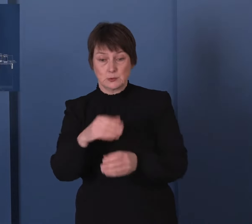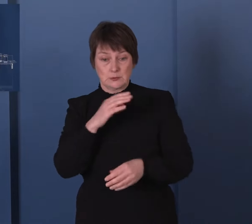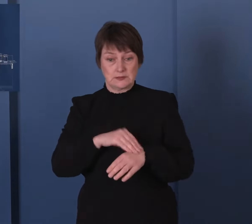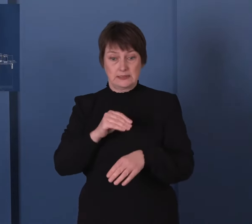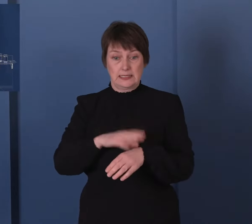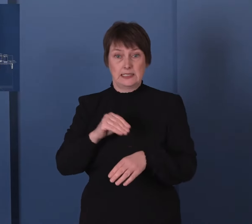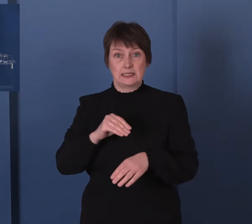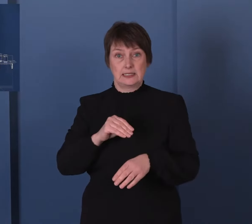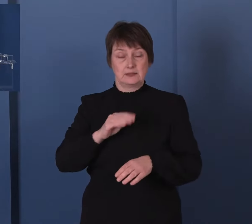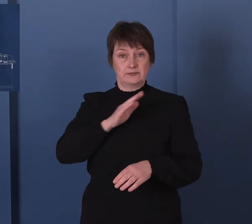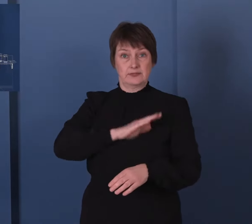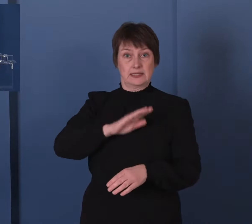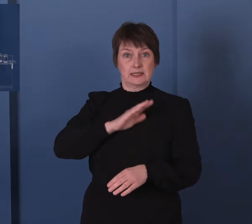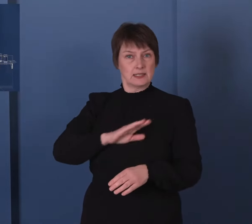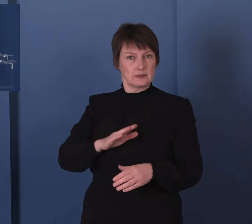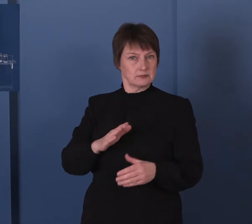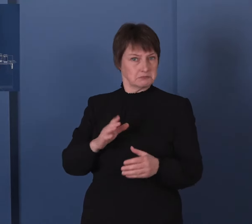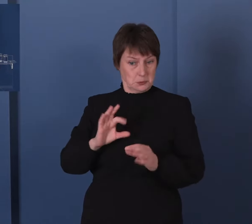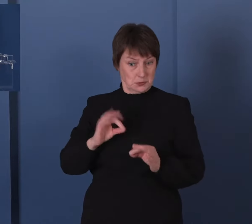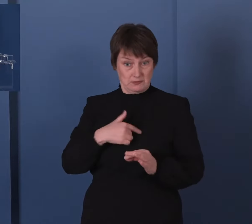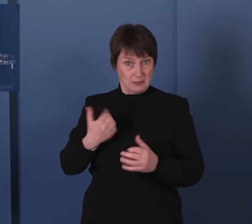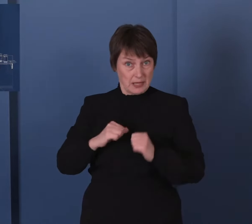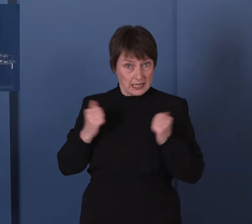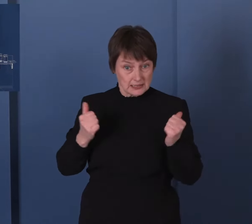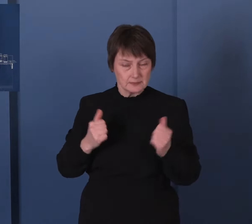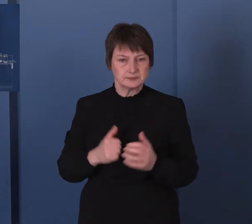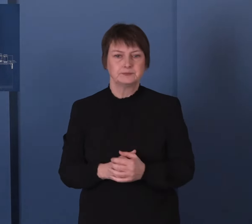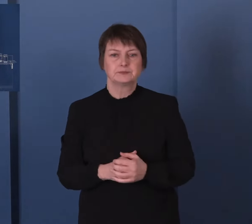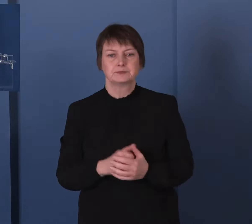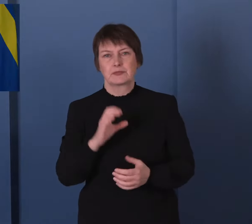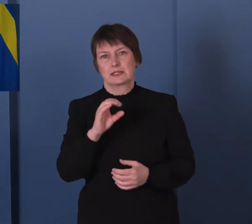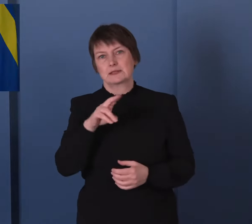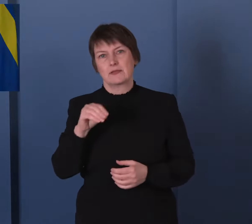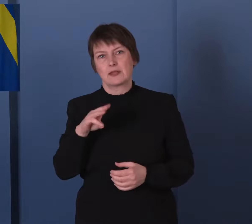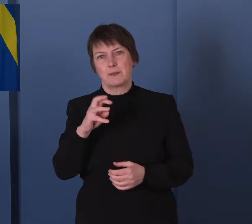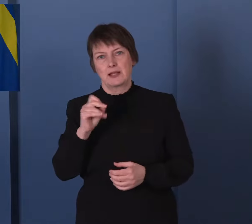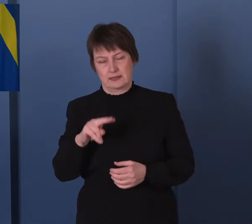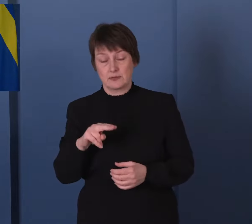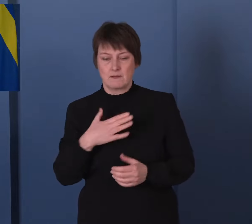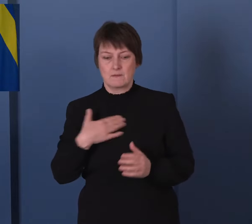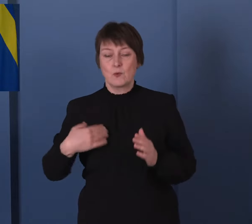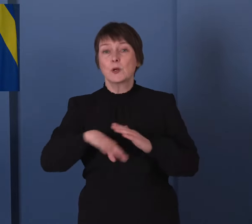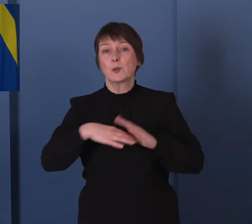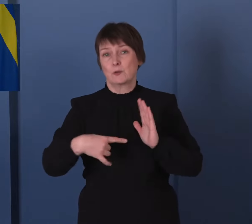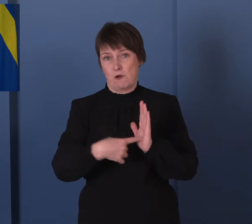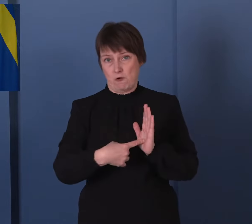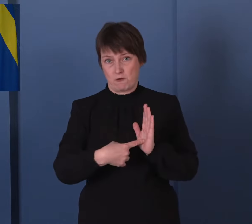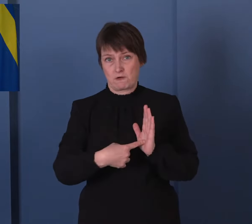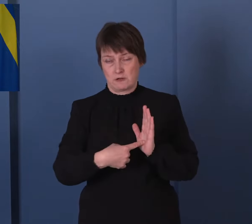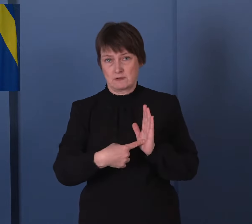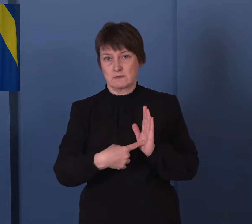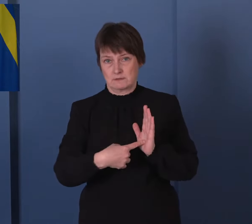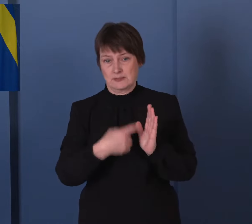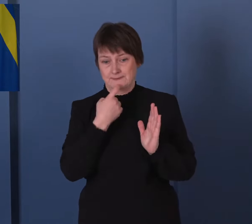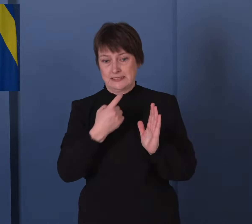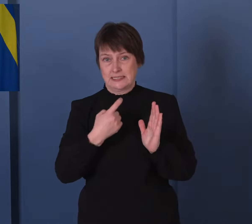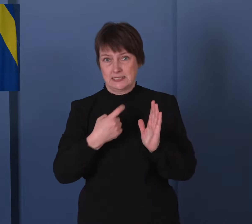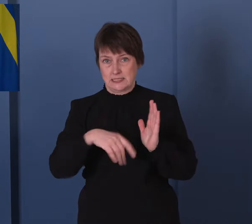Well, if I will answer, it's in our legislation, in our constitution, to